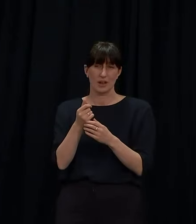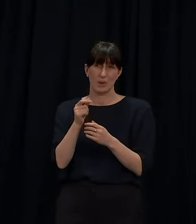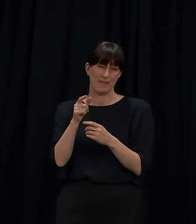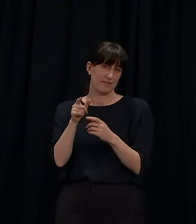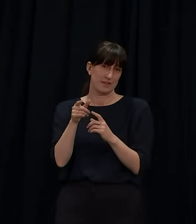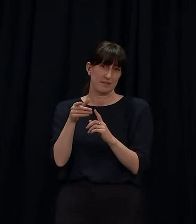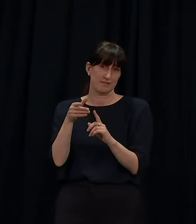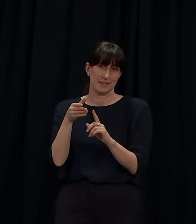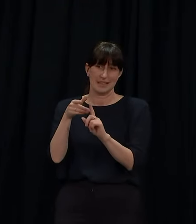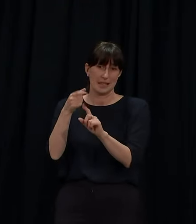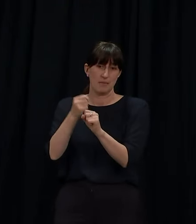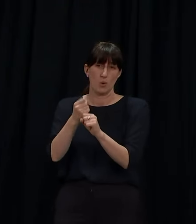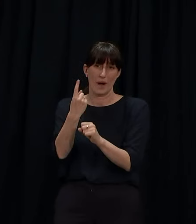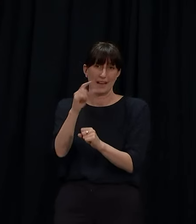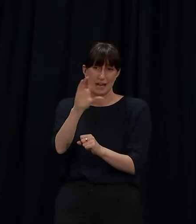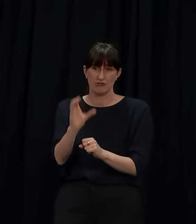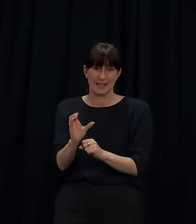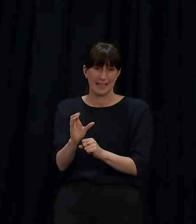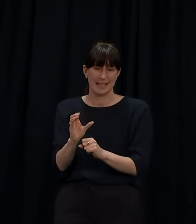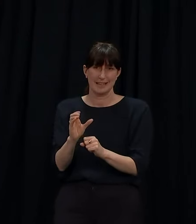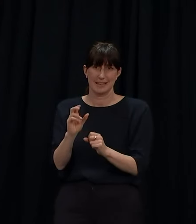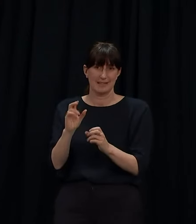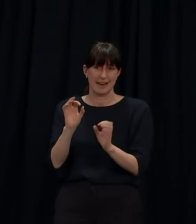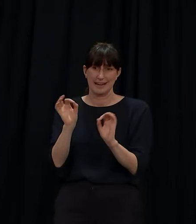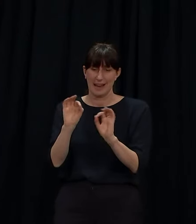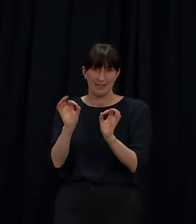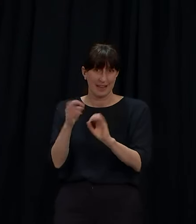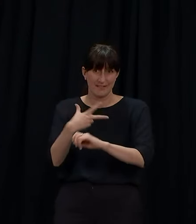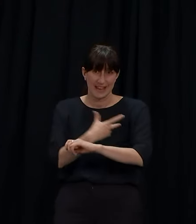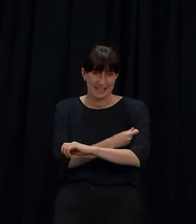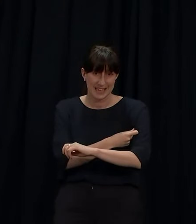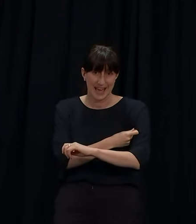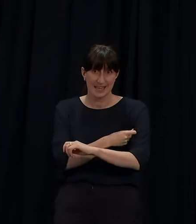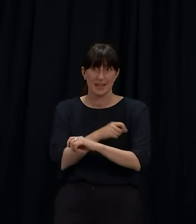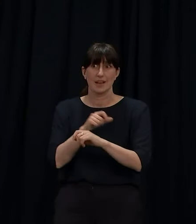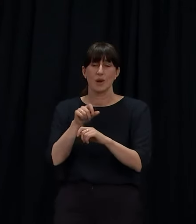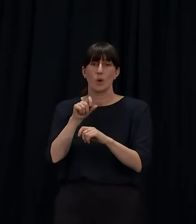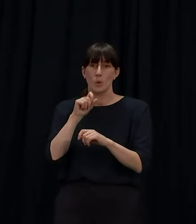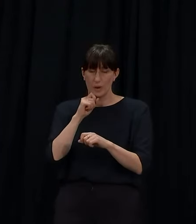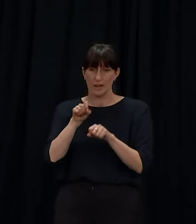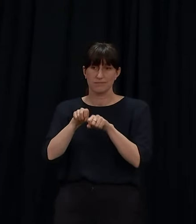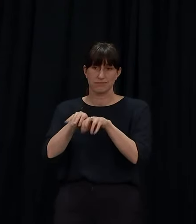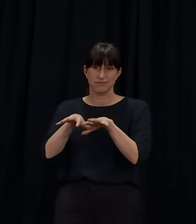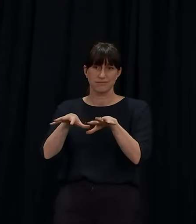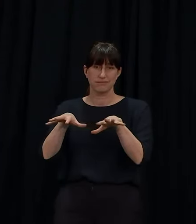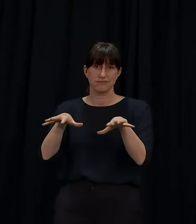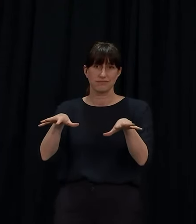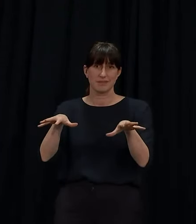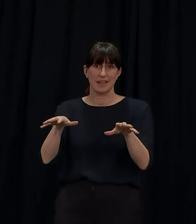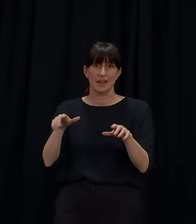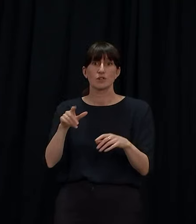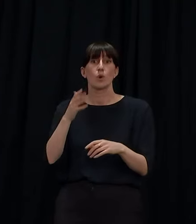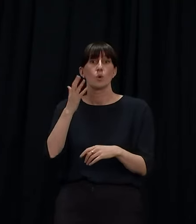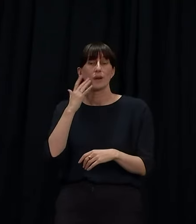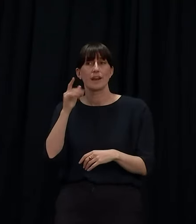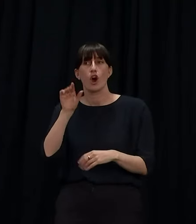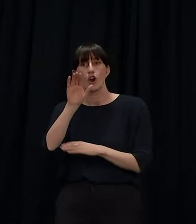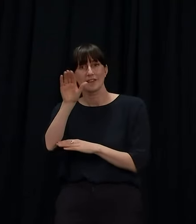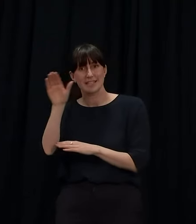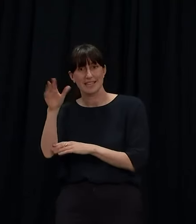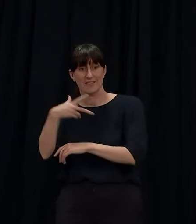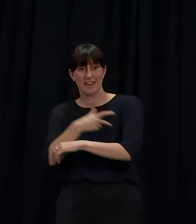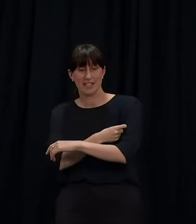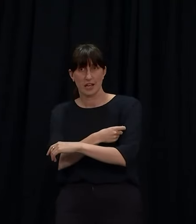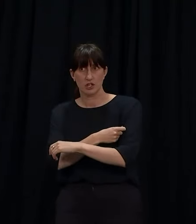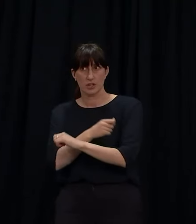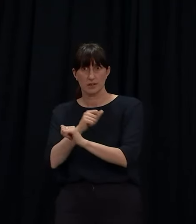and significant outbreaks. And so we are all going to be better off once we have a good level of baseline vaccination globally. On the